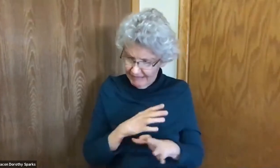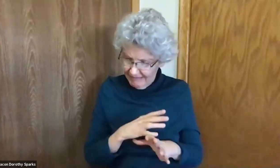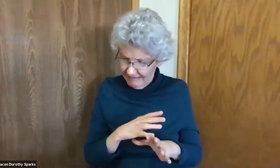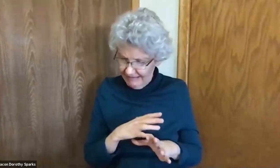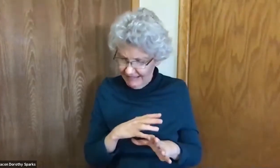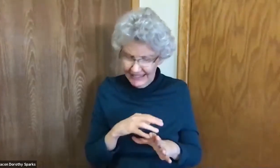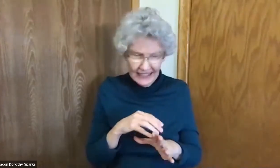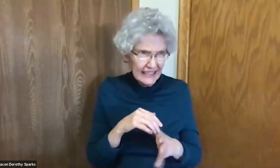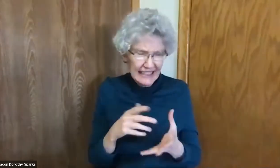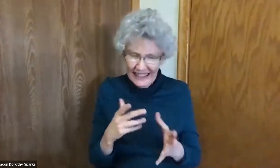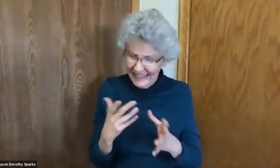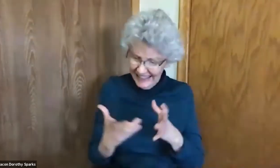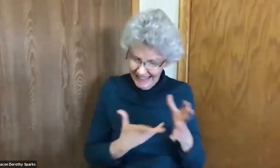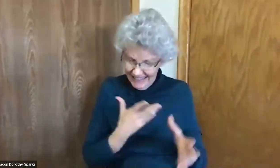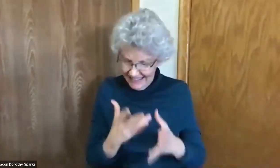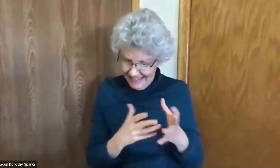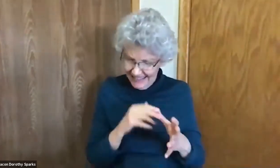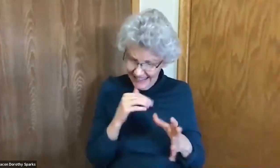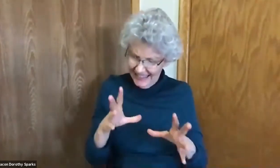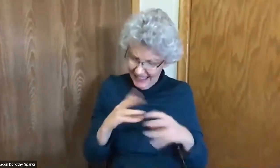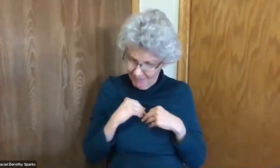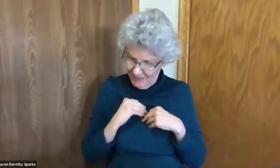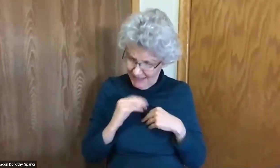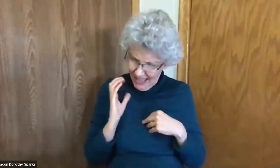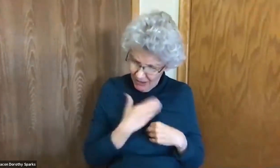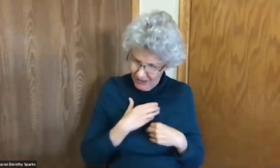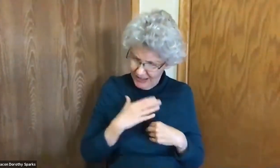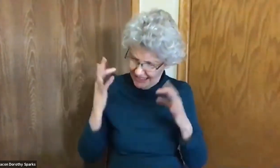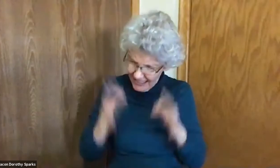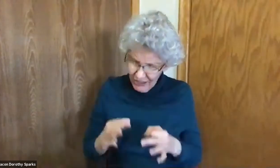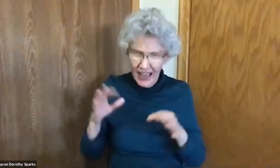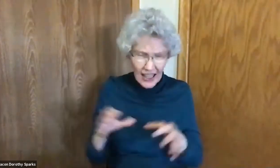that challenge and lead to our judgment.